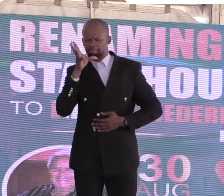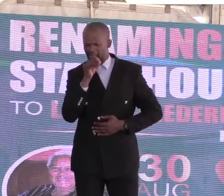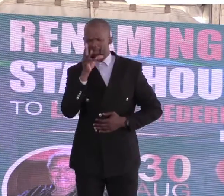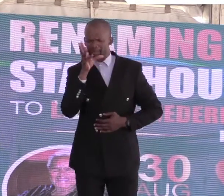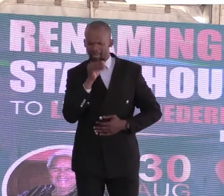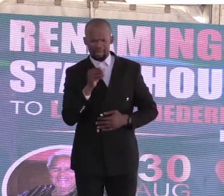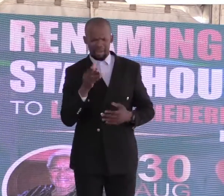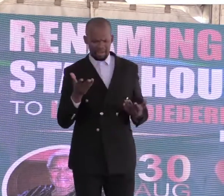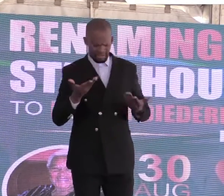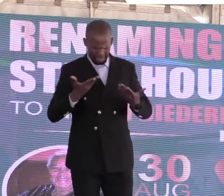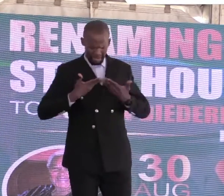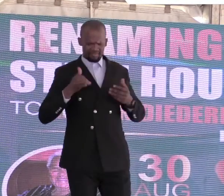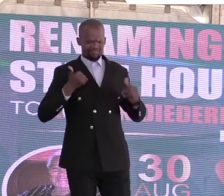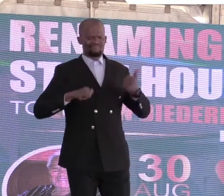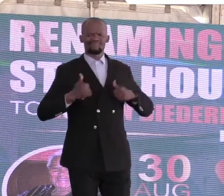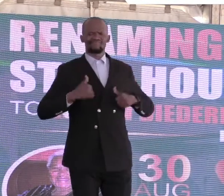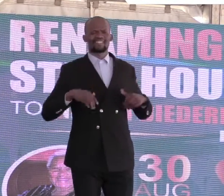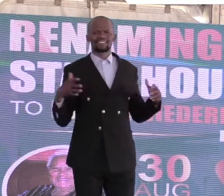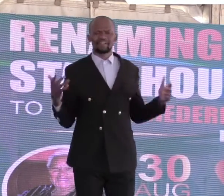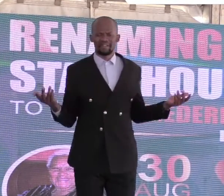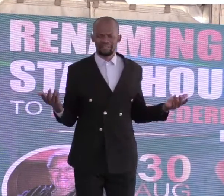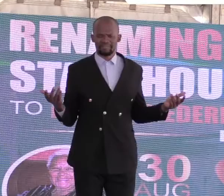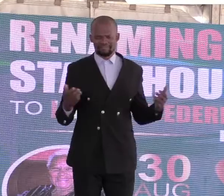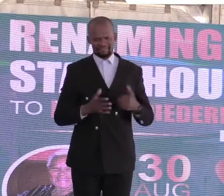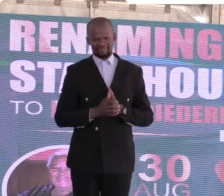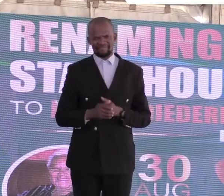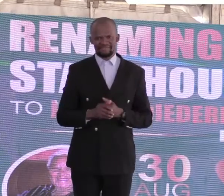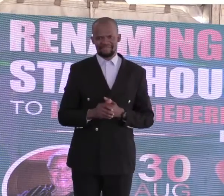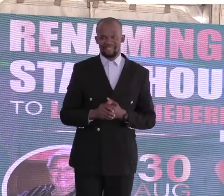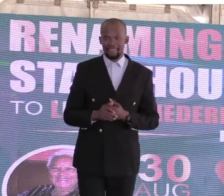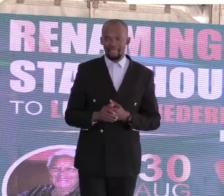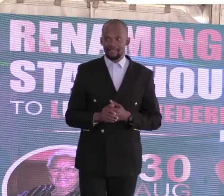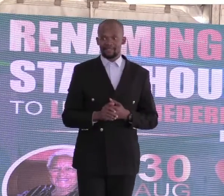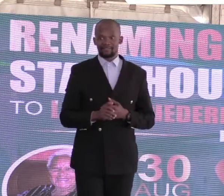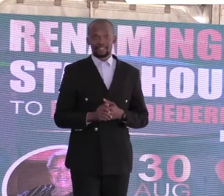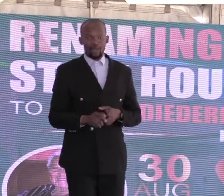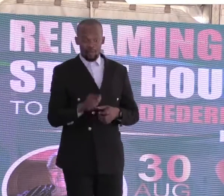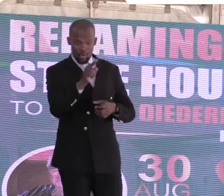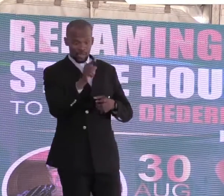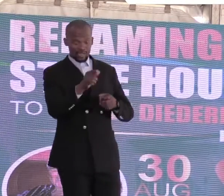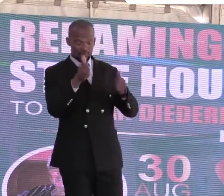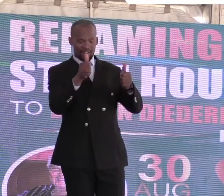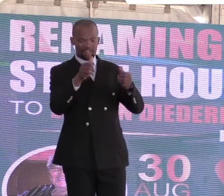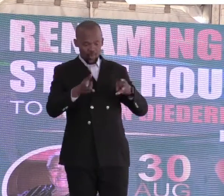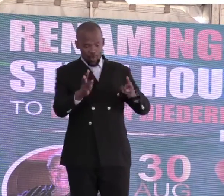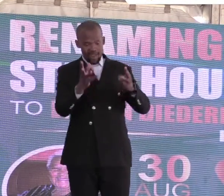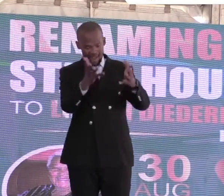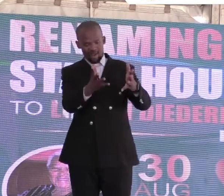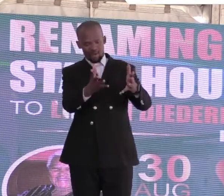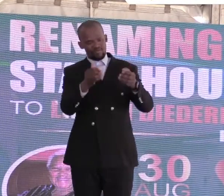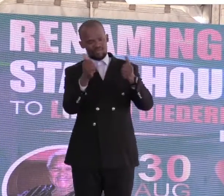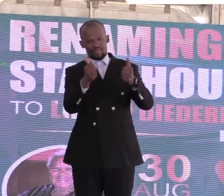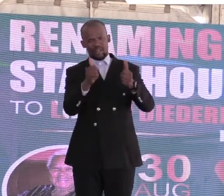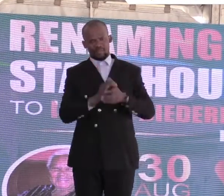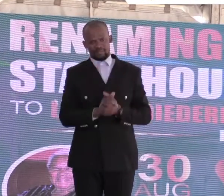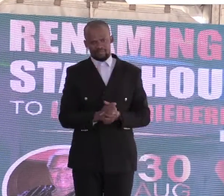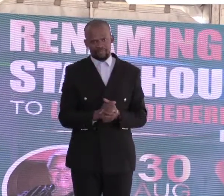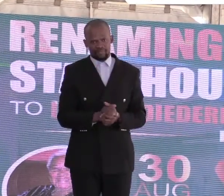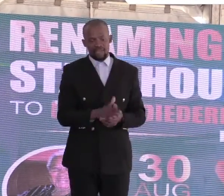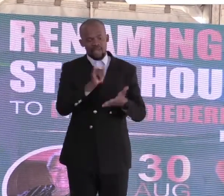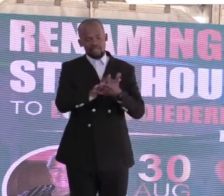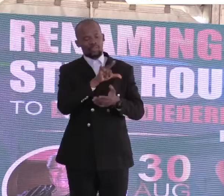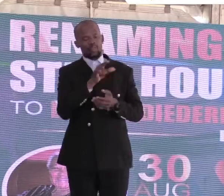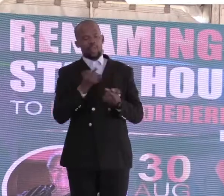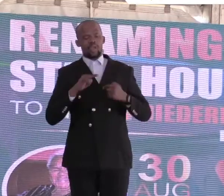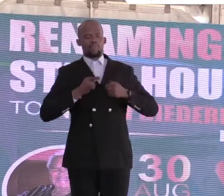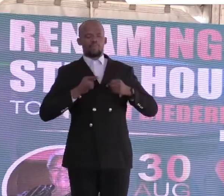will not act on the things she is saying. Had he not been a no-nonsense woman, maybe we would not be here today. And